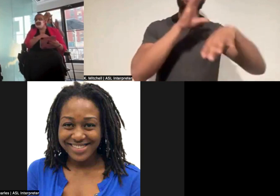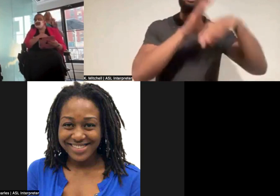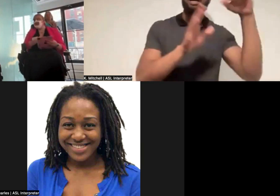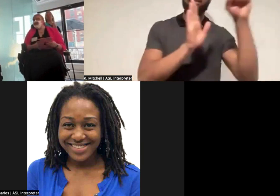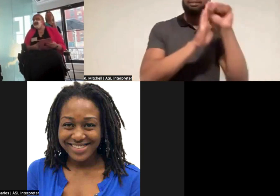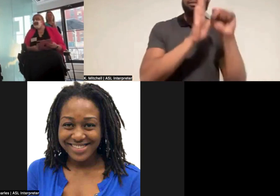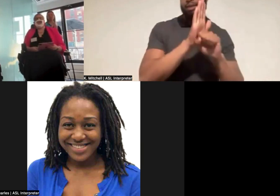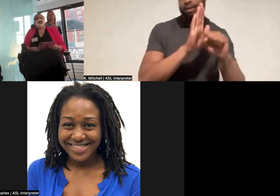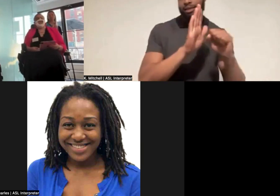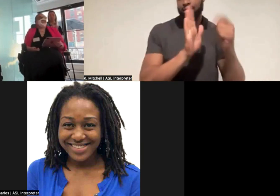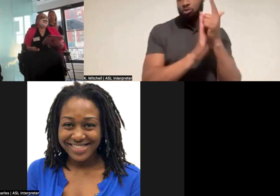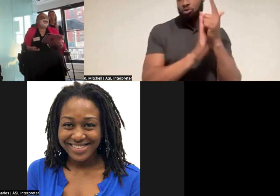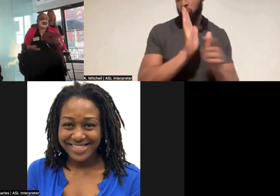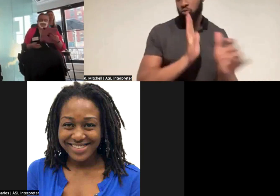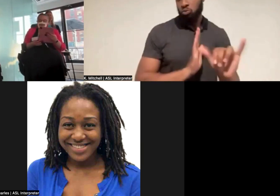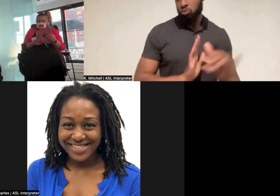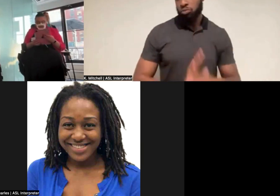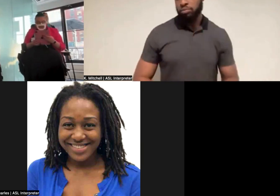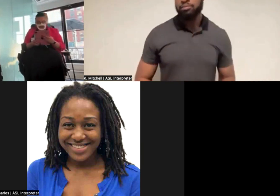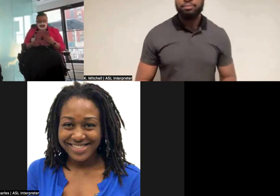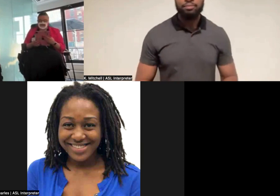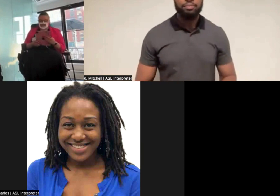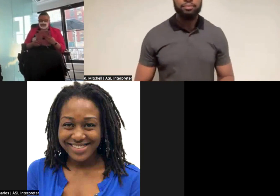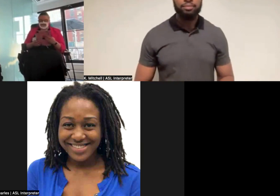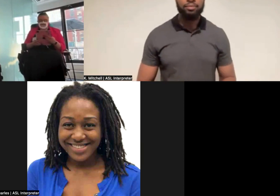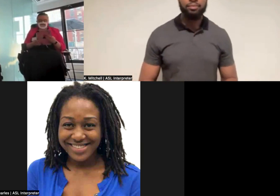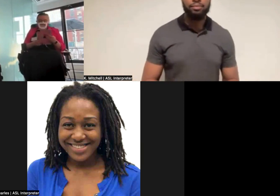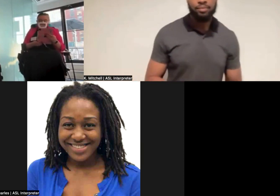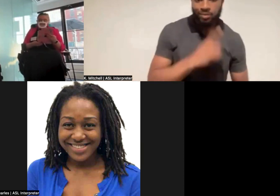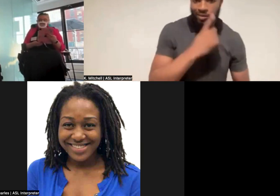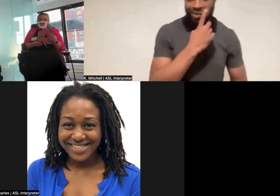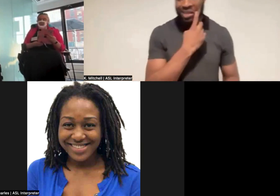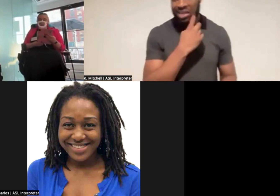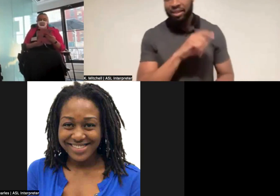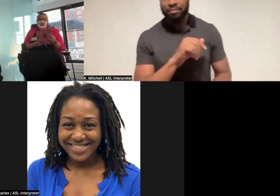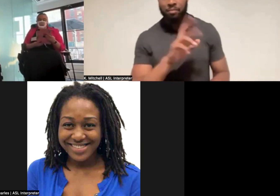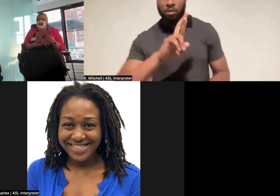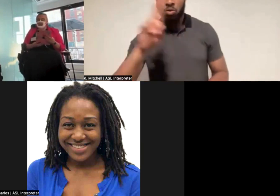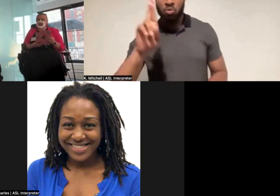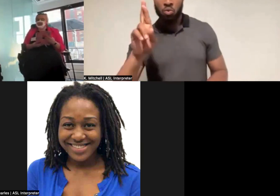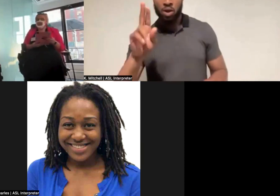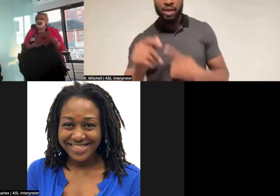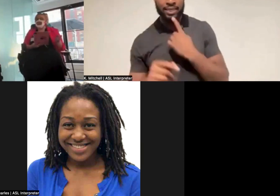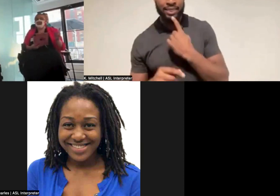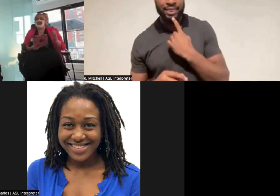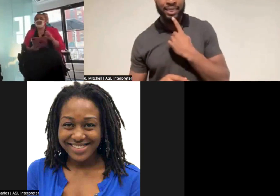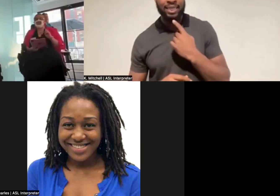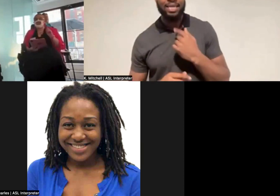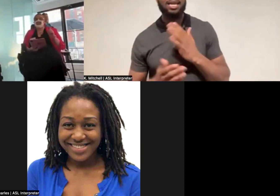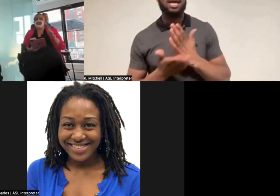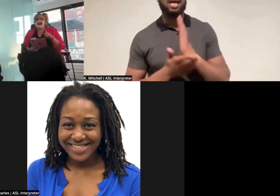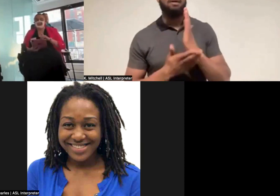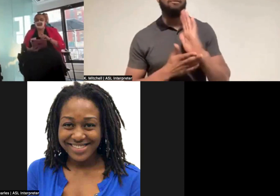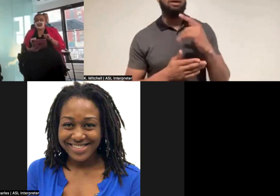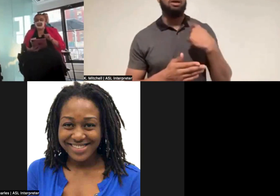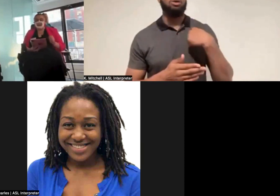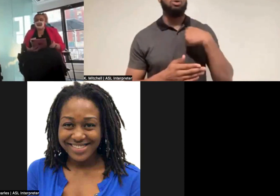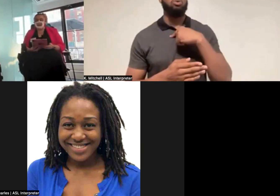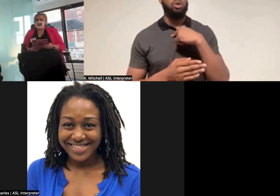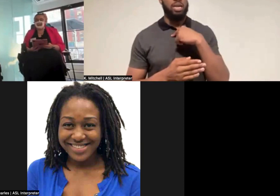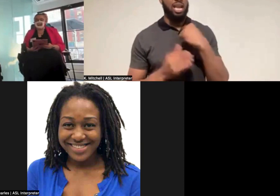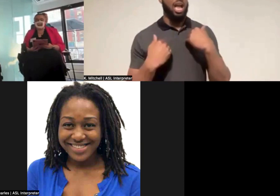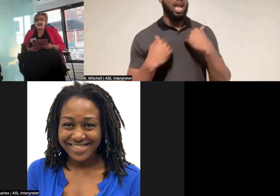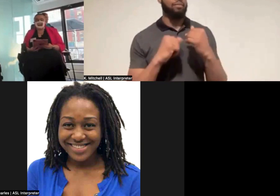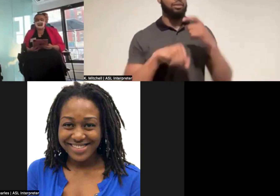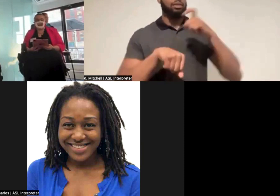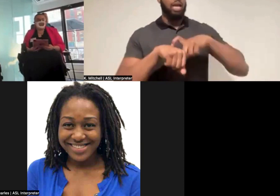Oh, so you still have my mic. I'm so cool. Where to go? All right, we're on the same page. All right, you're a little bit over. I'm gonna ask one final question